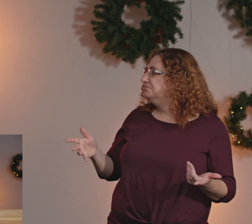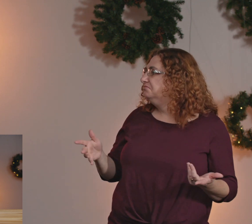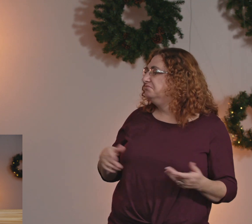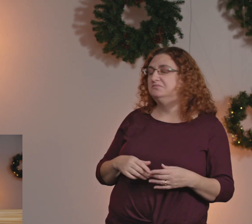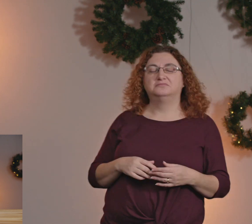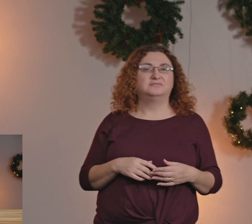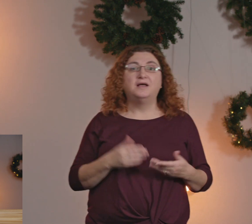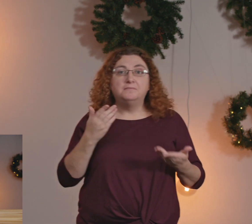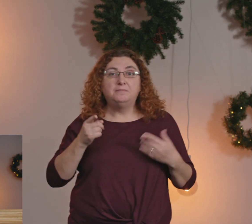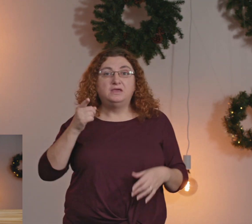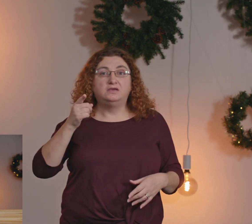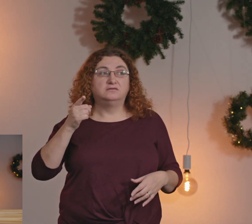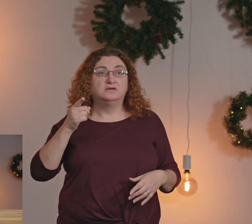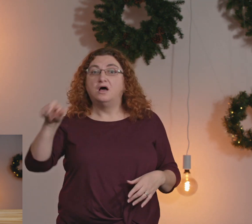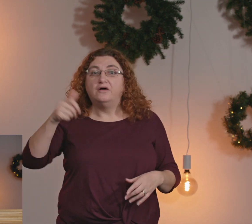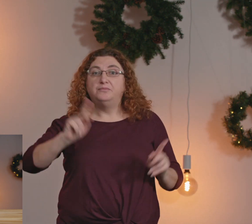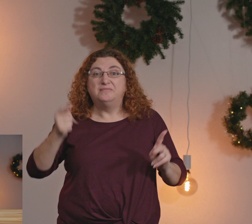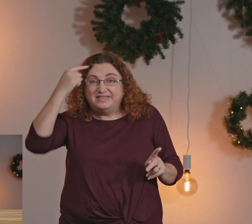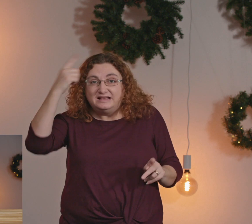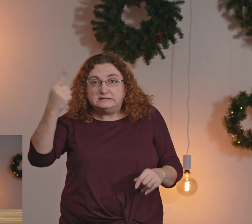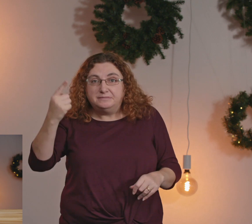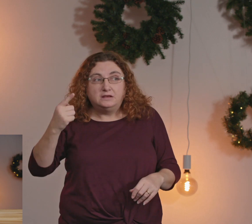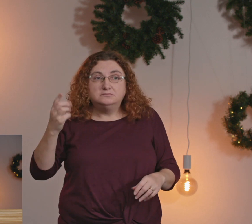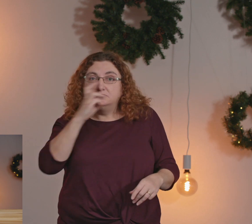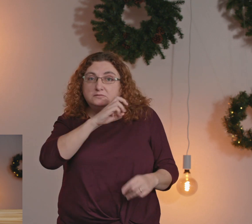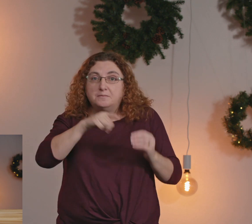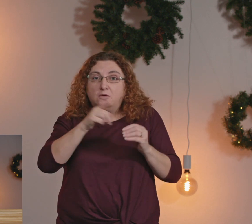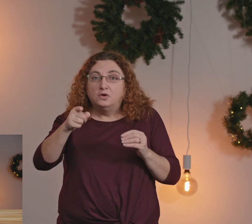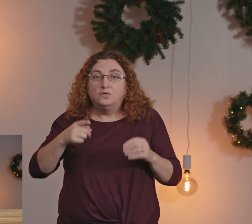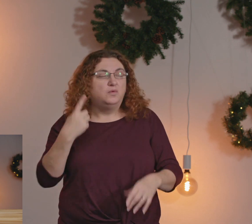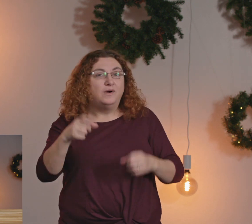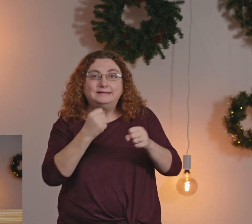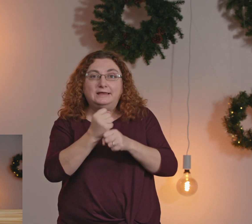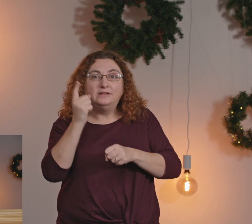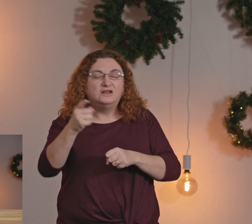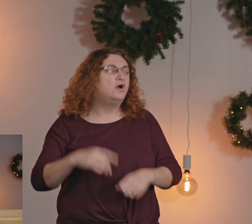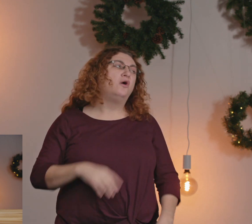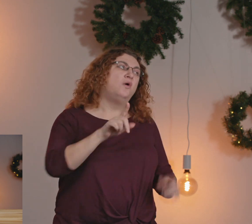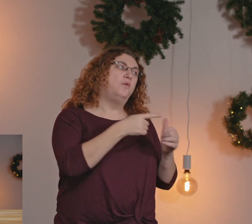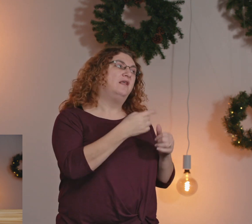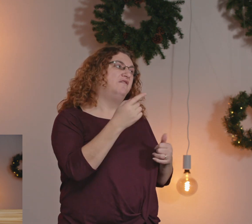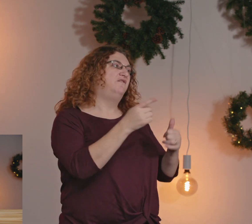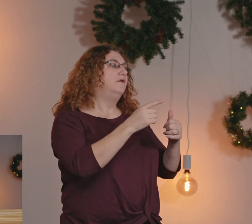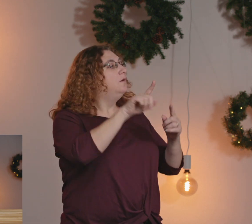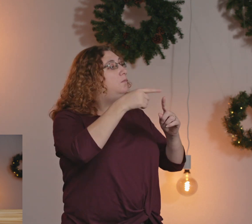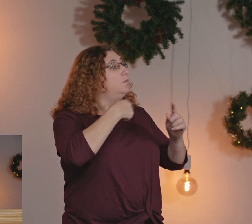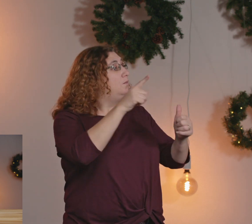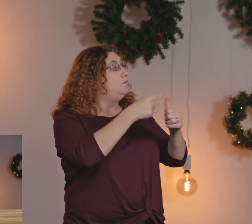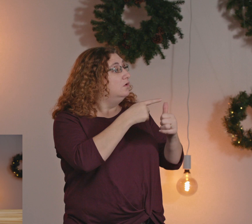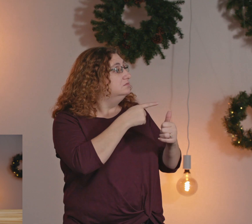odd about you, and then when they meet you, it's different. And then, you know, a year later, they say, you know, when I first met you, I thought you were very different than what you